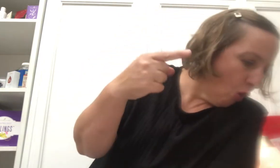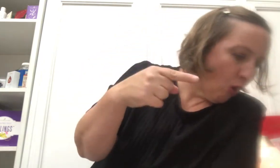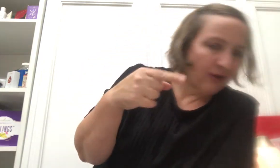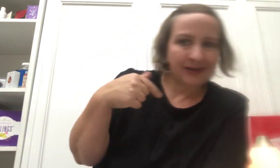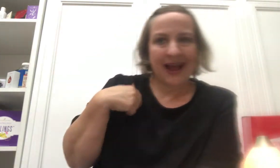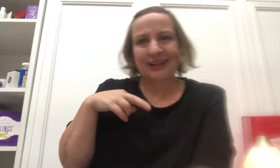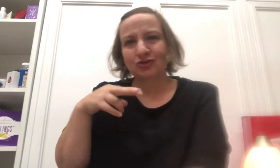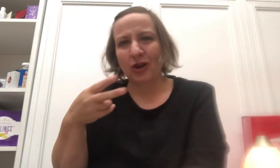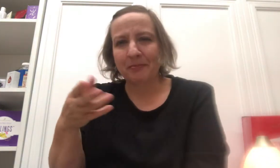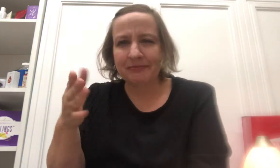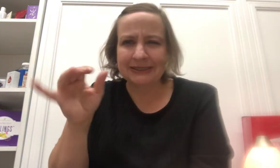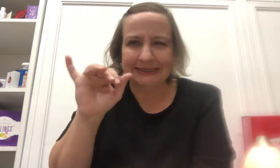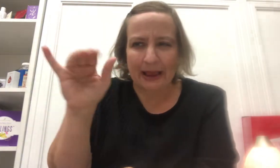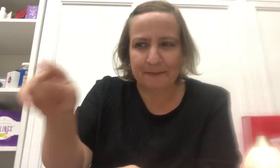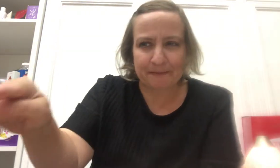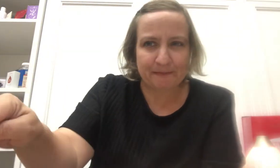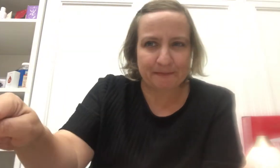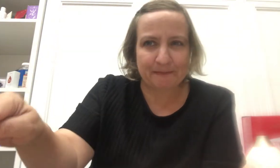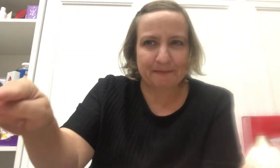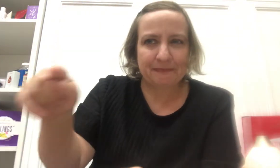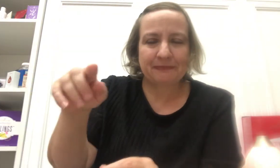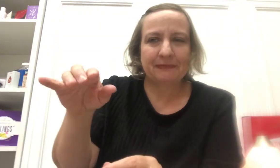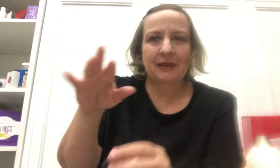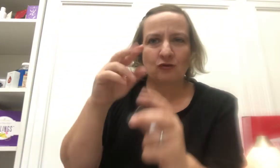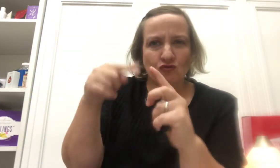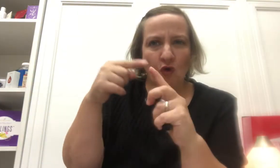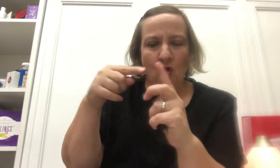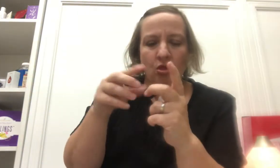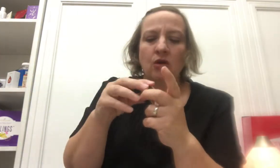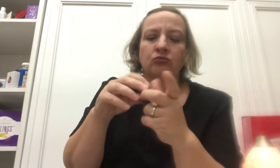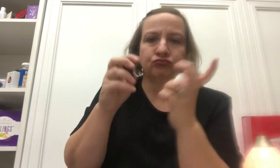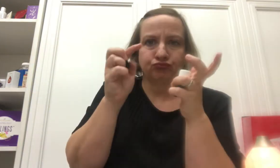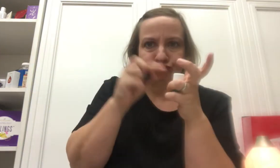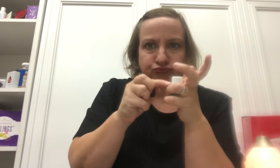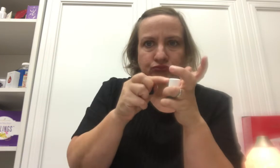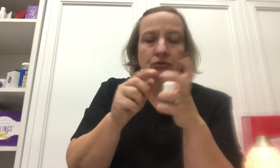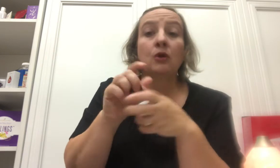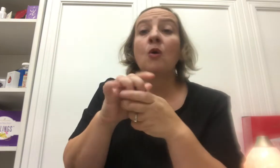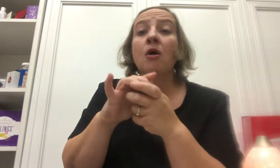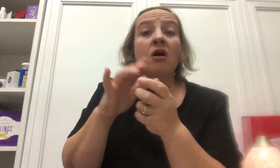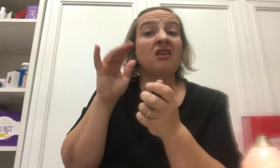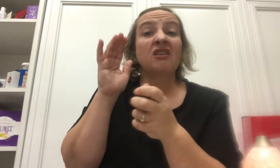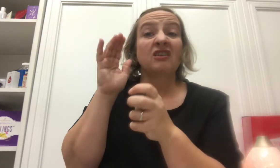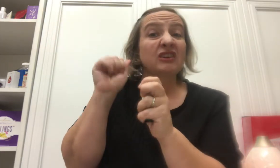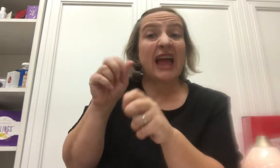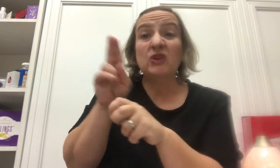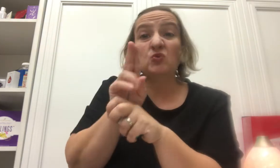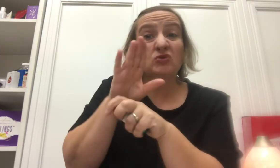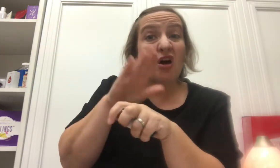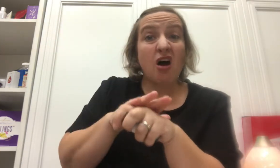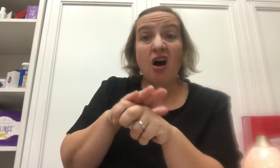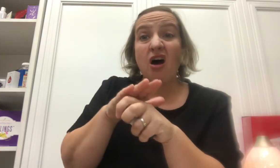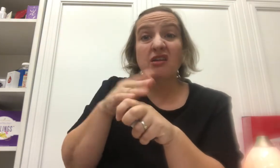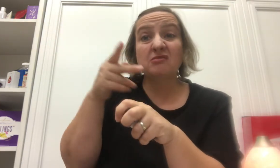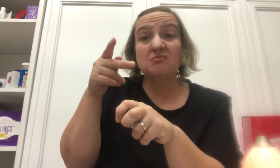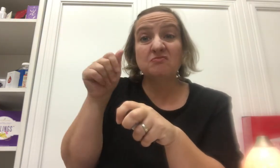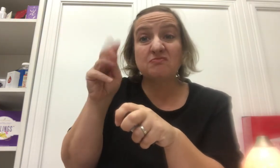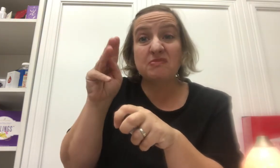that. So, like I said, there was another roller in this box, which you can put on here. You